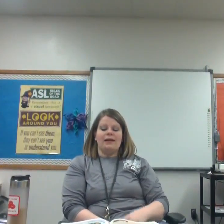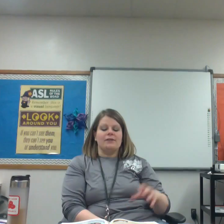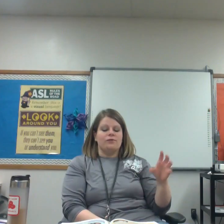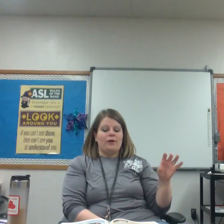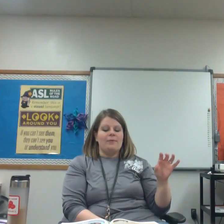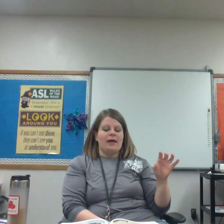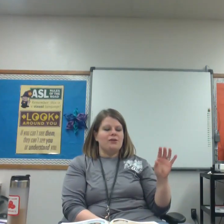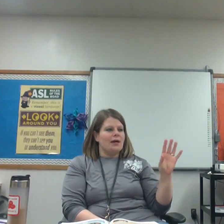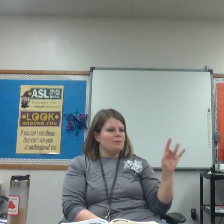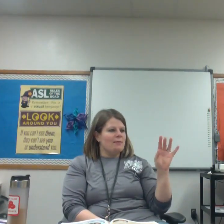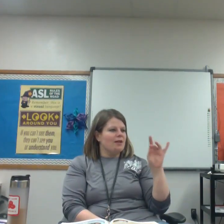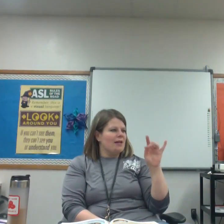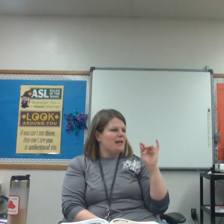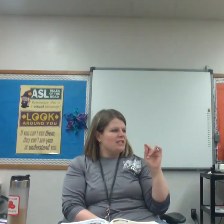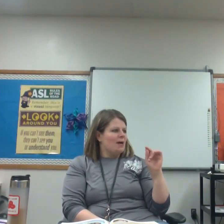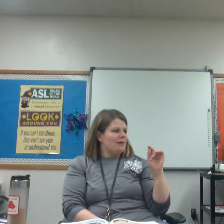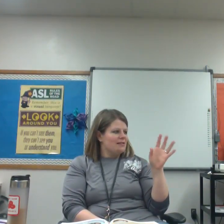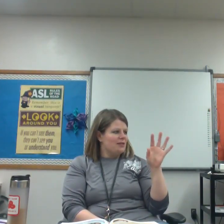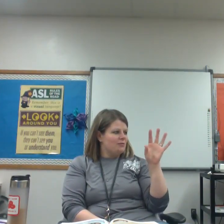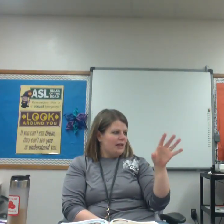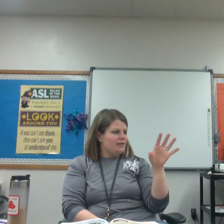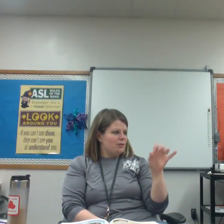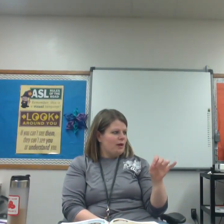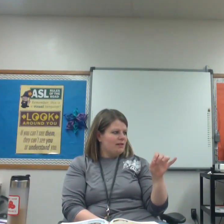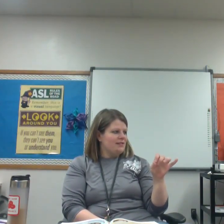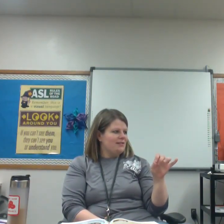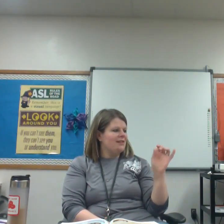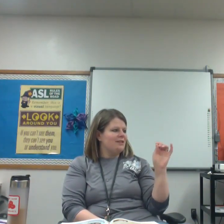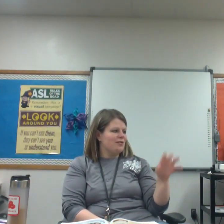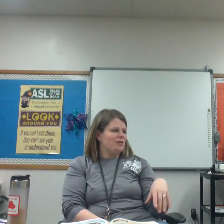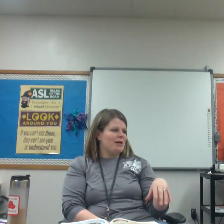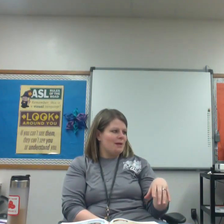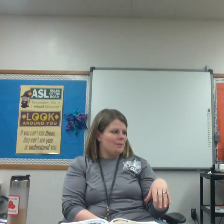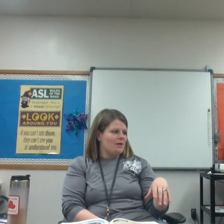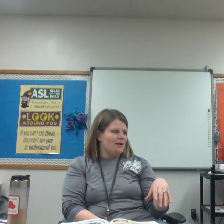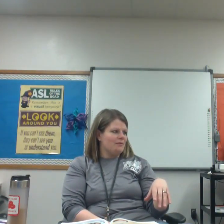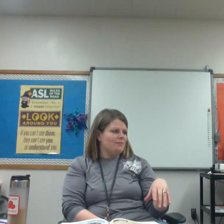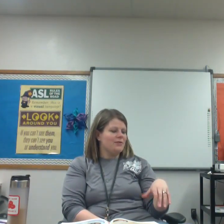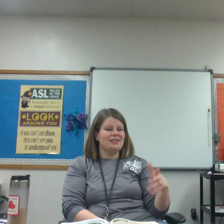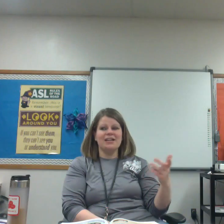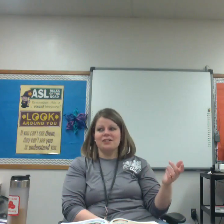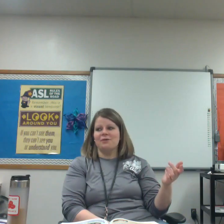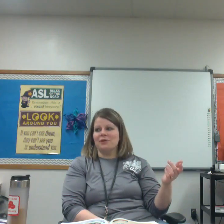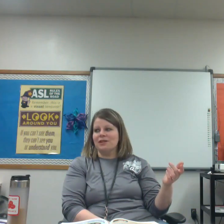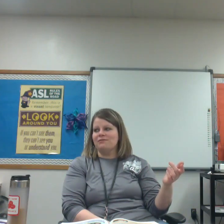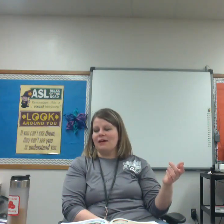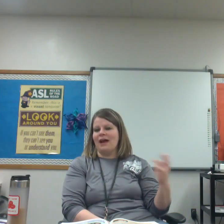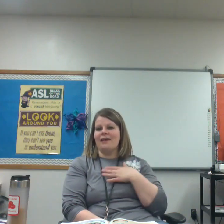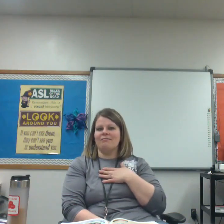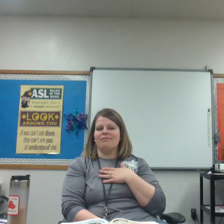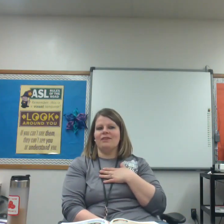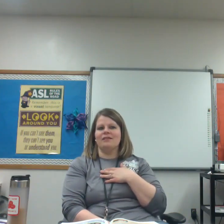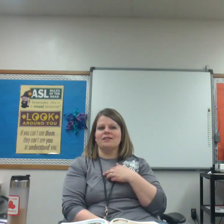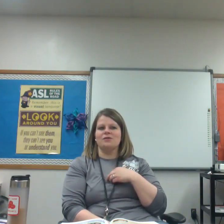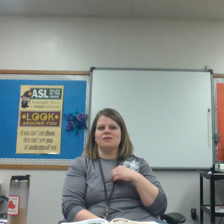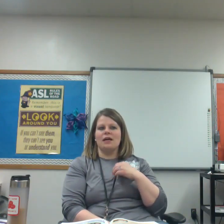So from that, you guys will be able to pick topics that you liked throughout it, and then you're going to write a paper on it. So it's actually a really, I think that students got a lot